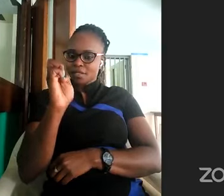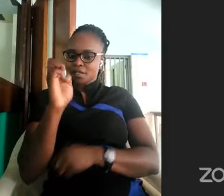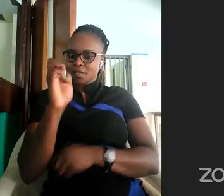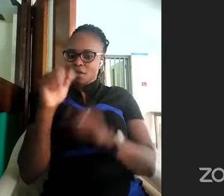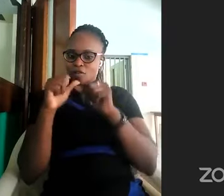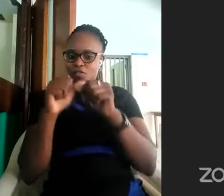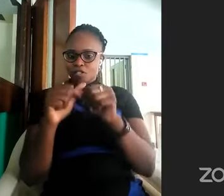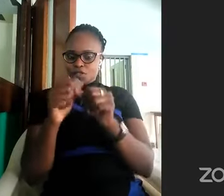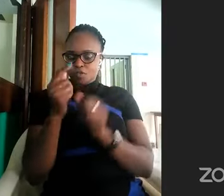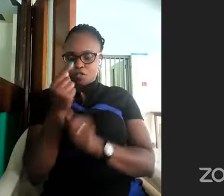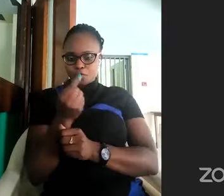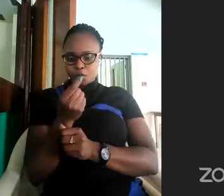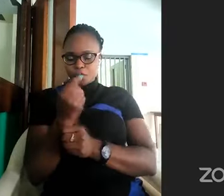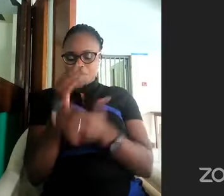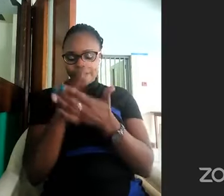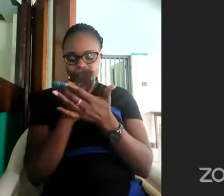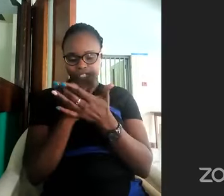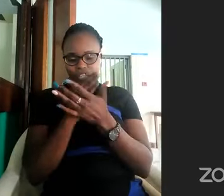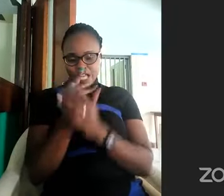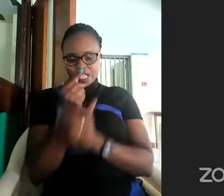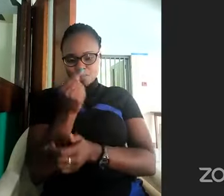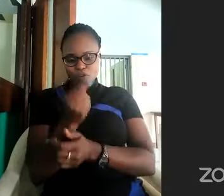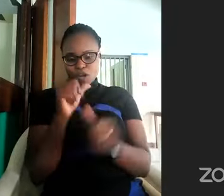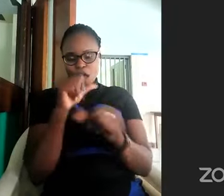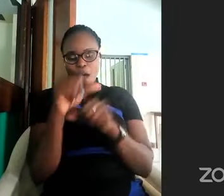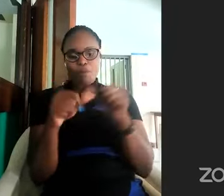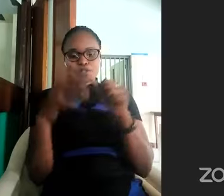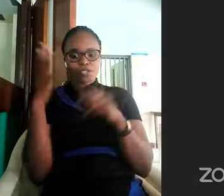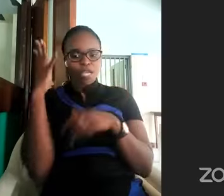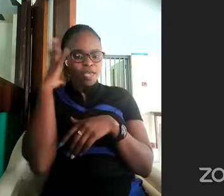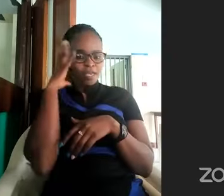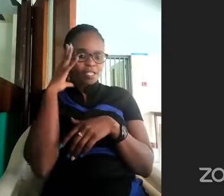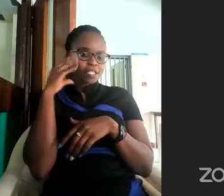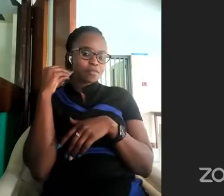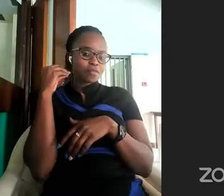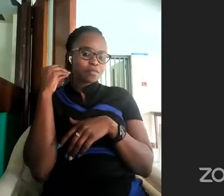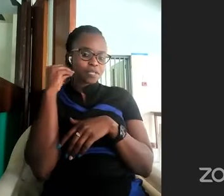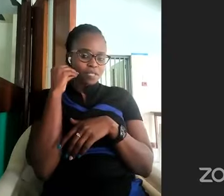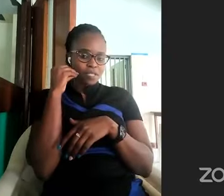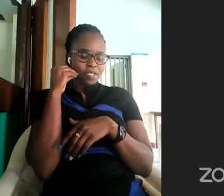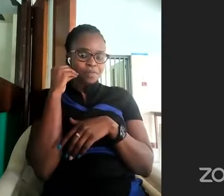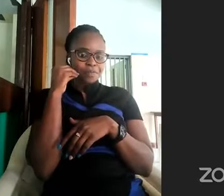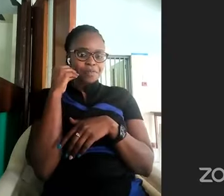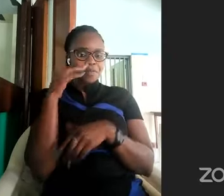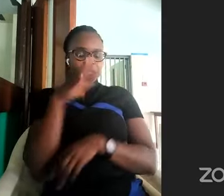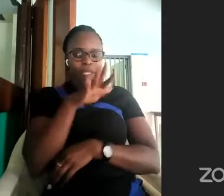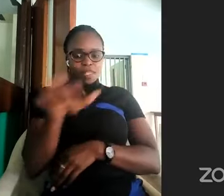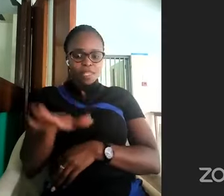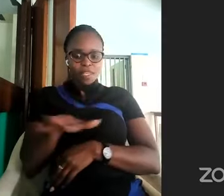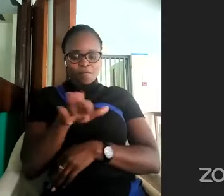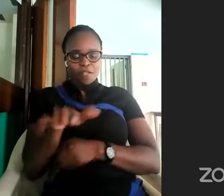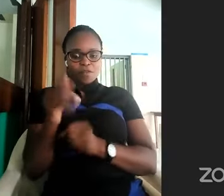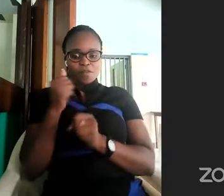na experience yangu katika uwanja nikifanya kazi ya kuhamasisha wanawake